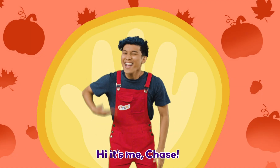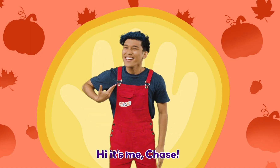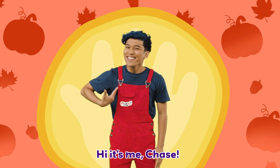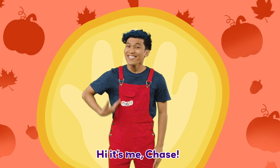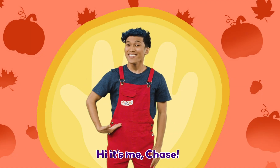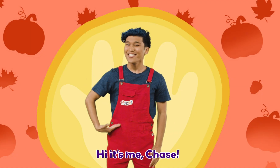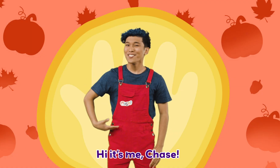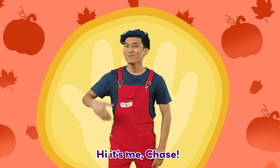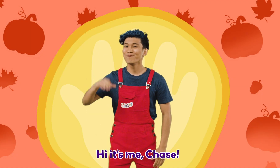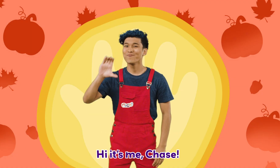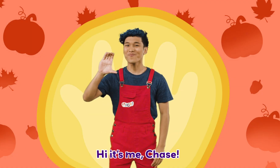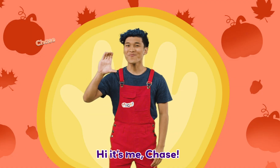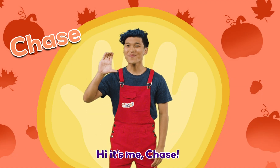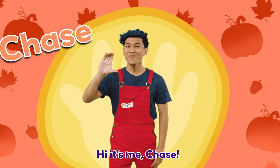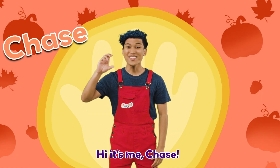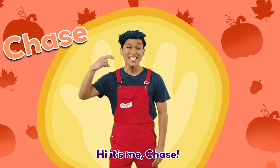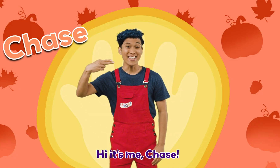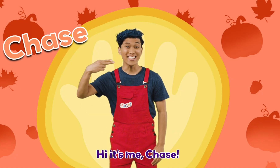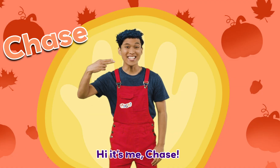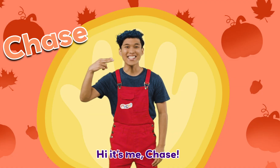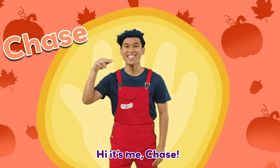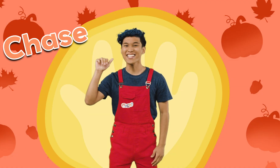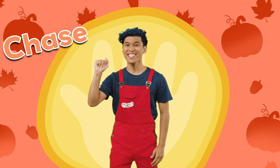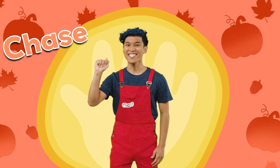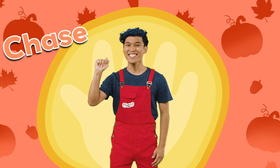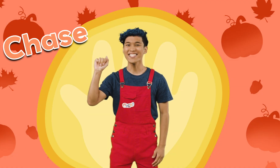It's me, Chase.